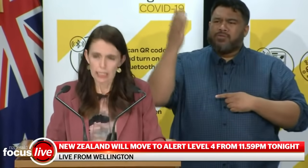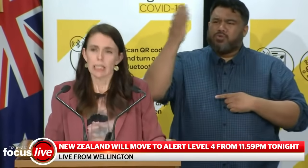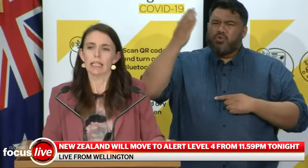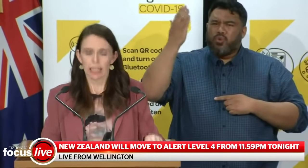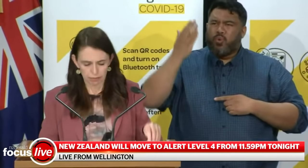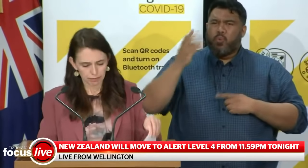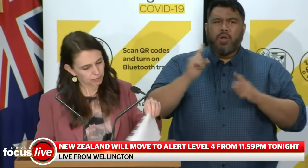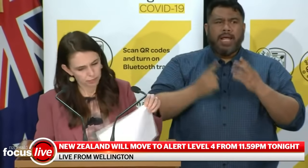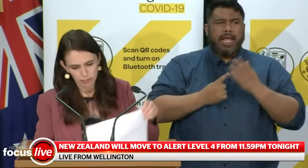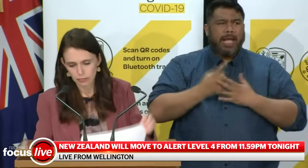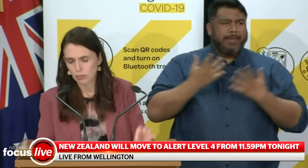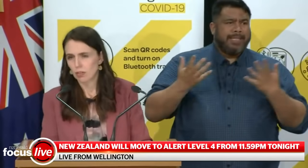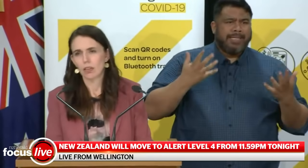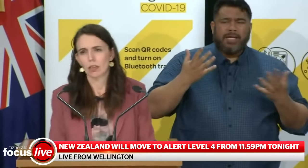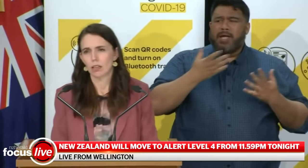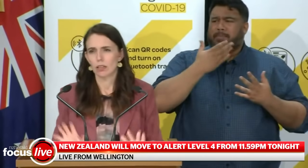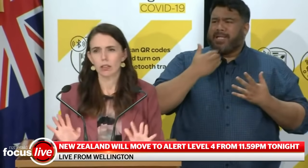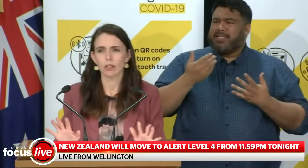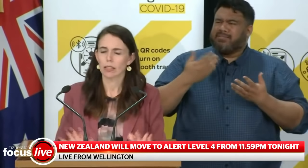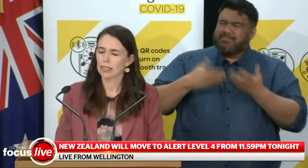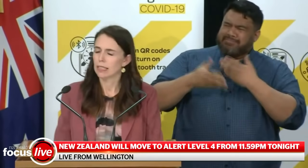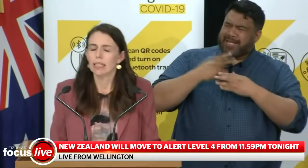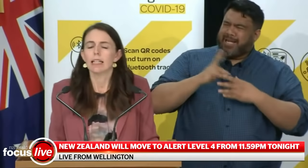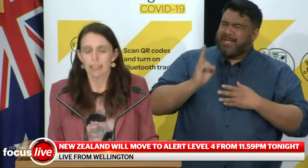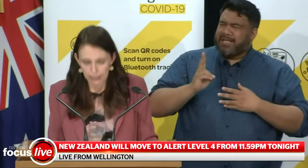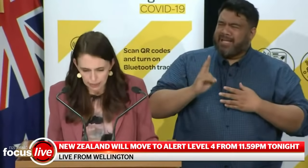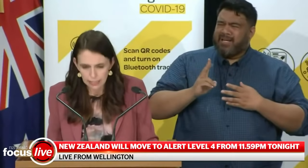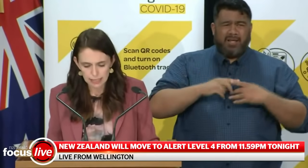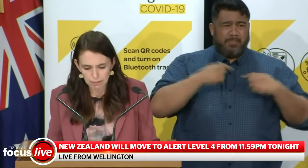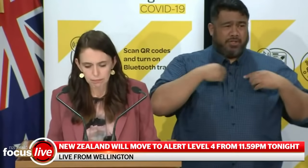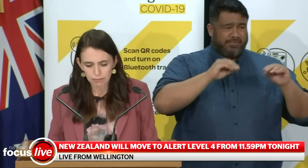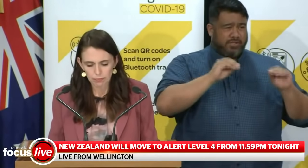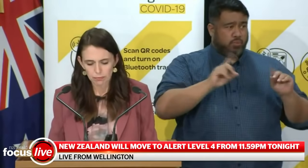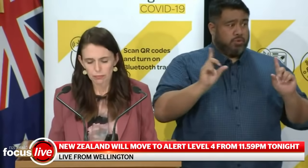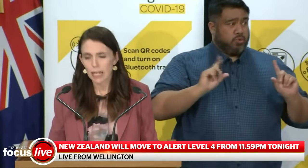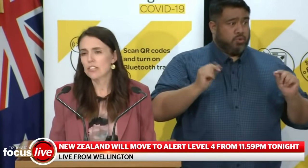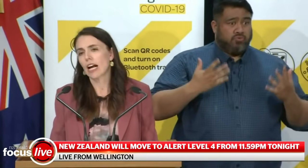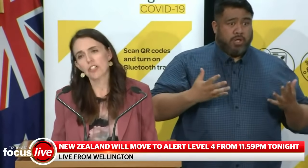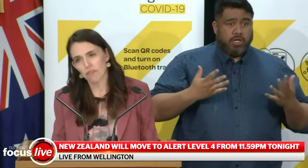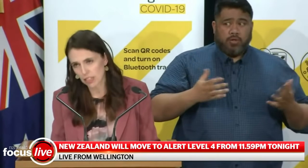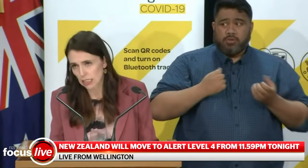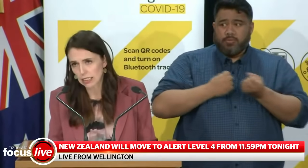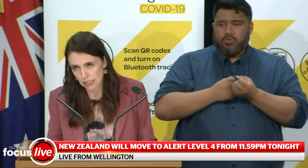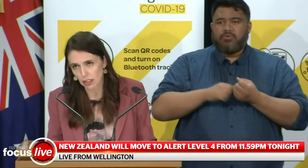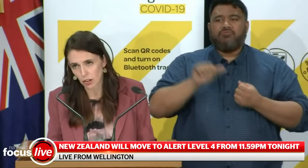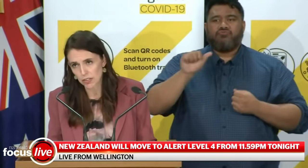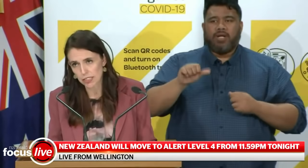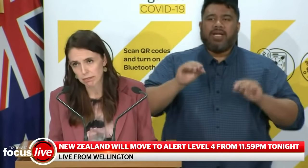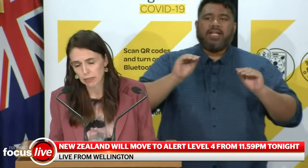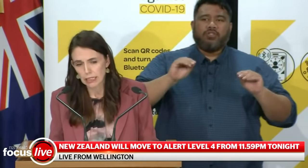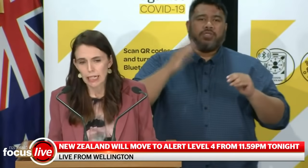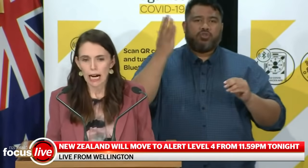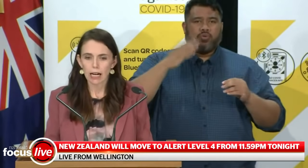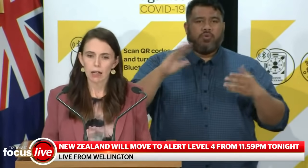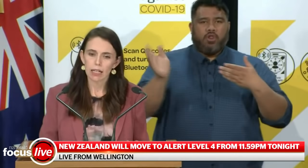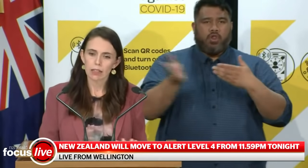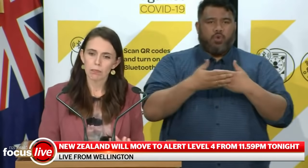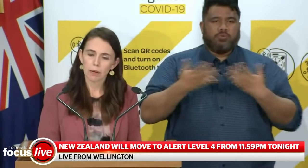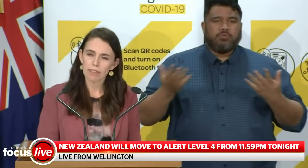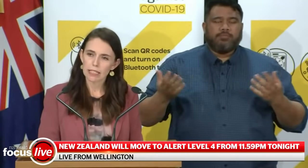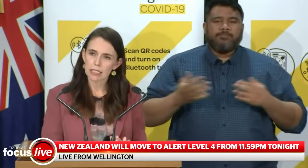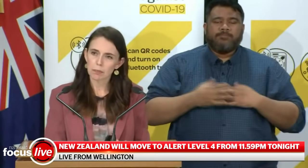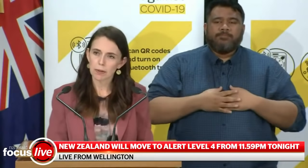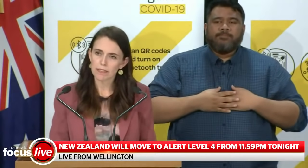with kids? Yeah. What is the Education Ministry doing to support... Education facilities are closed.